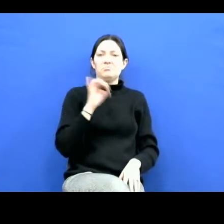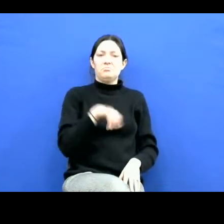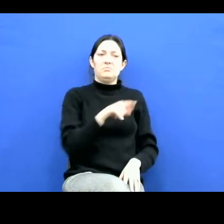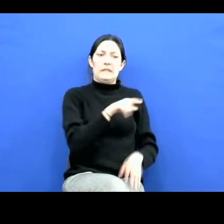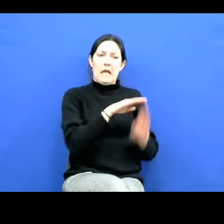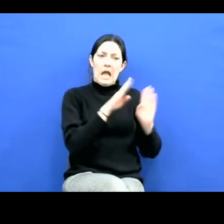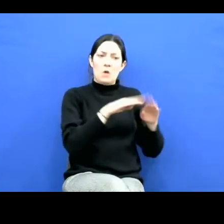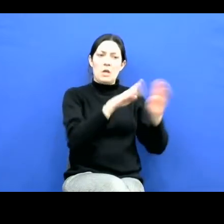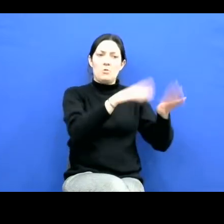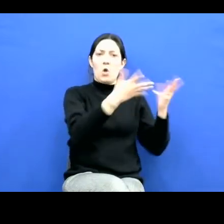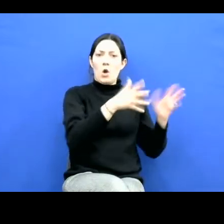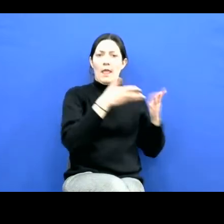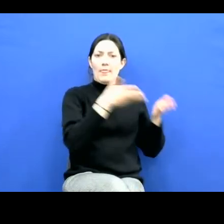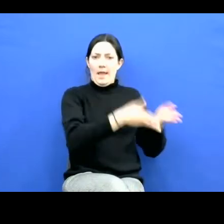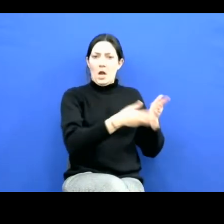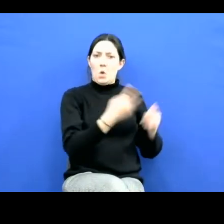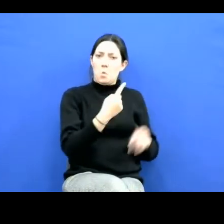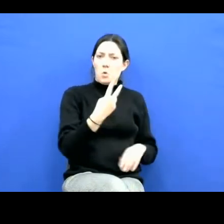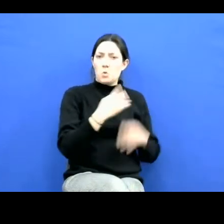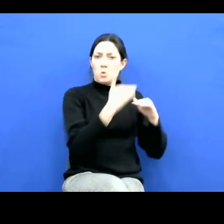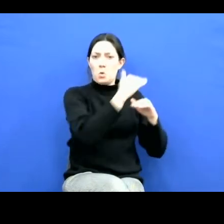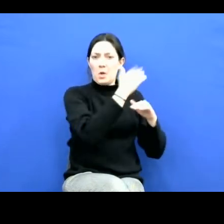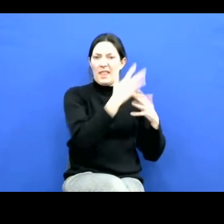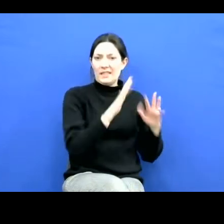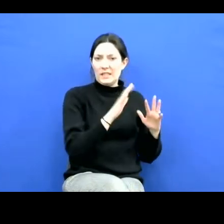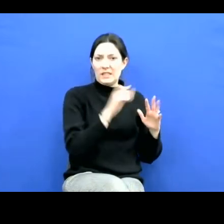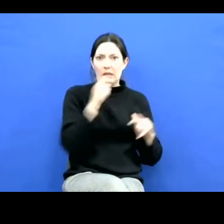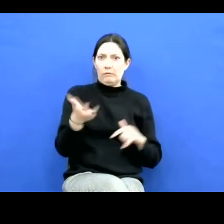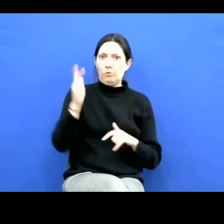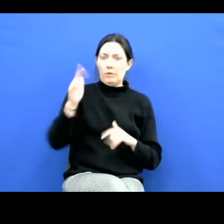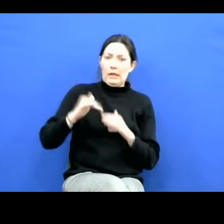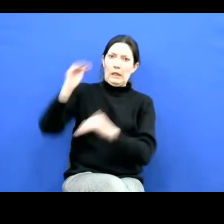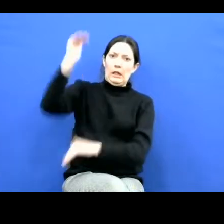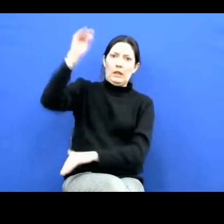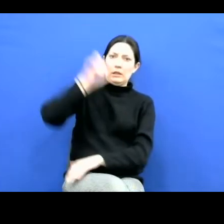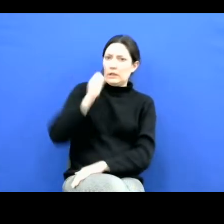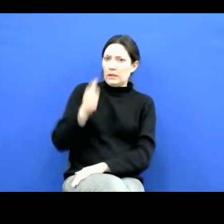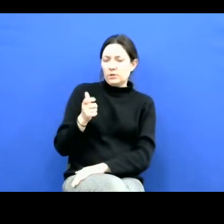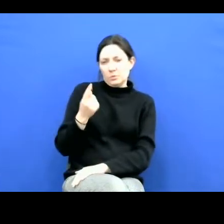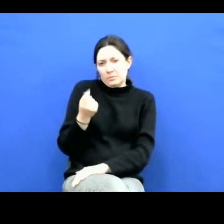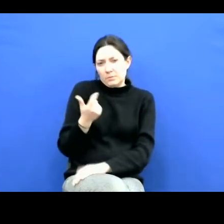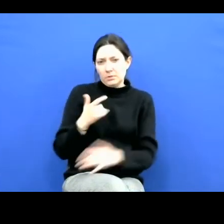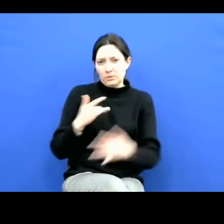houses that are styled like that. So we have concern with that.